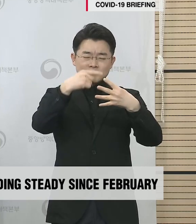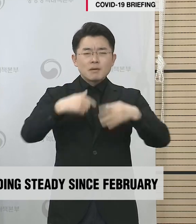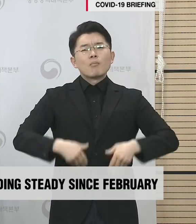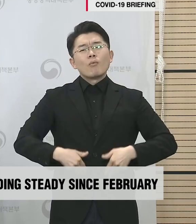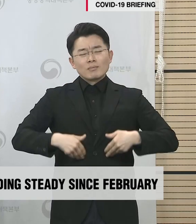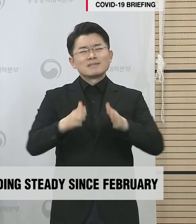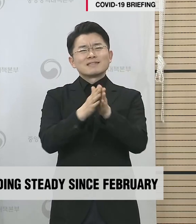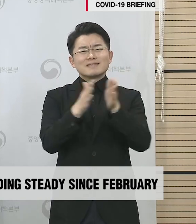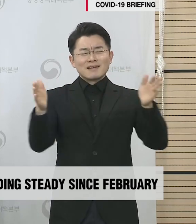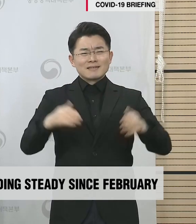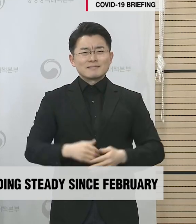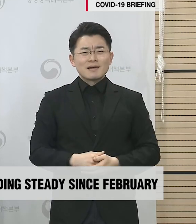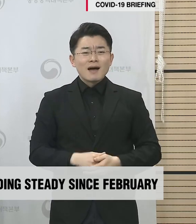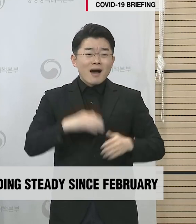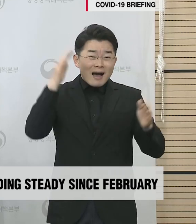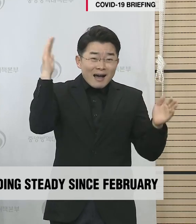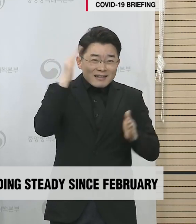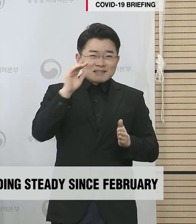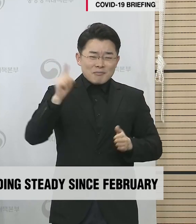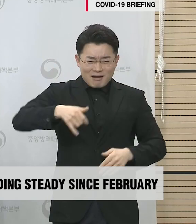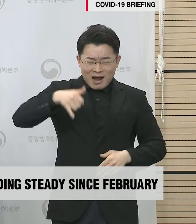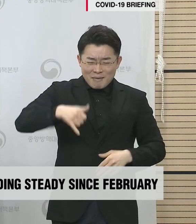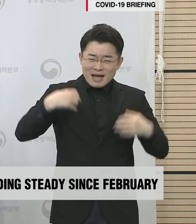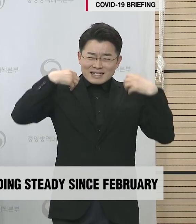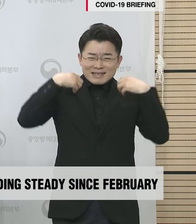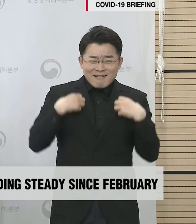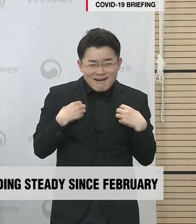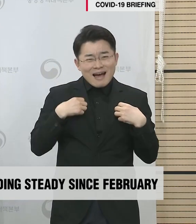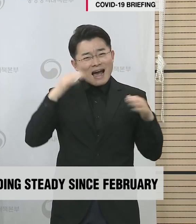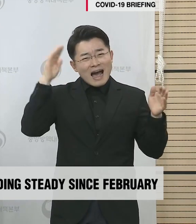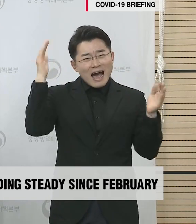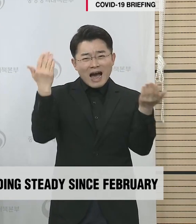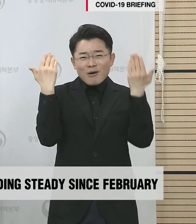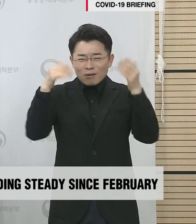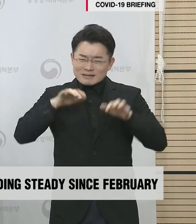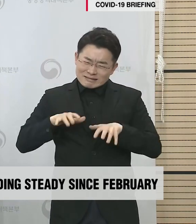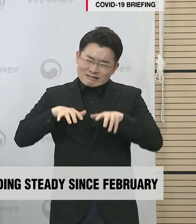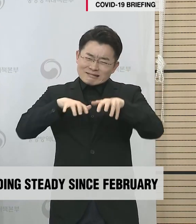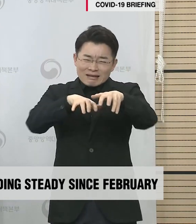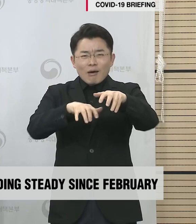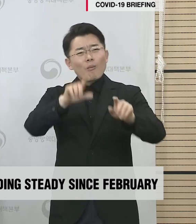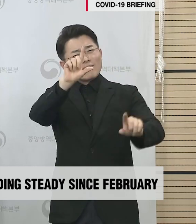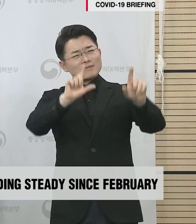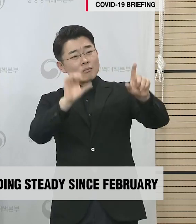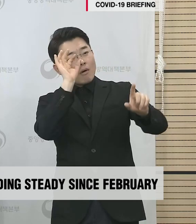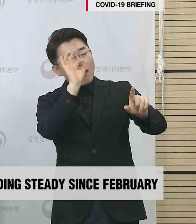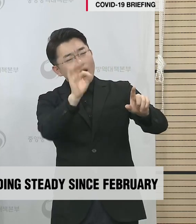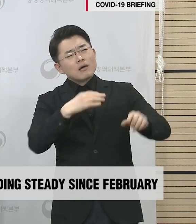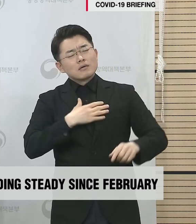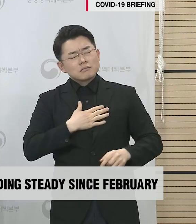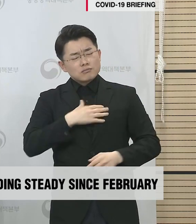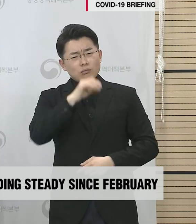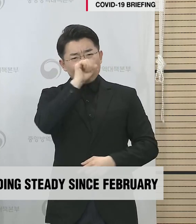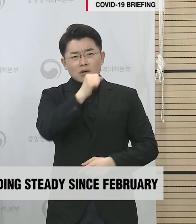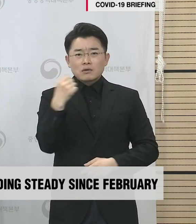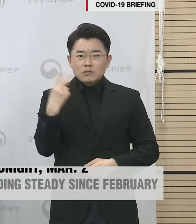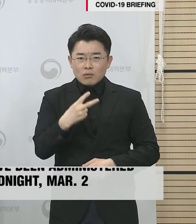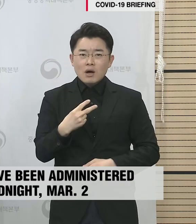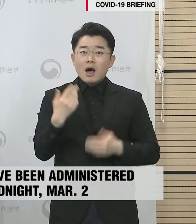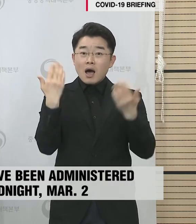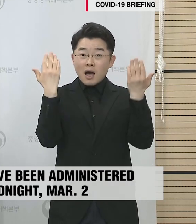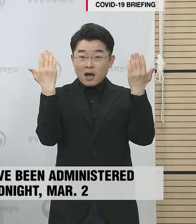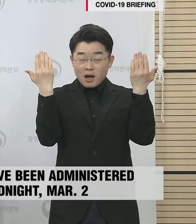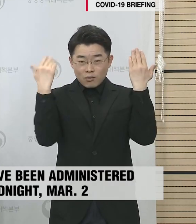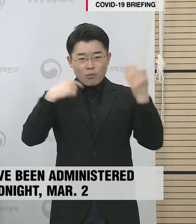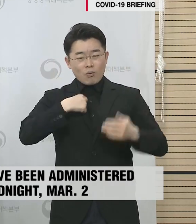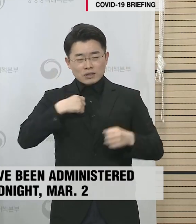of many aspects, and today, this morning, we saw many elementary school students going to school, and we also saw many